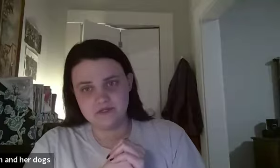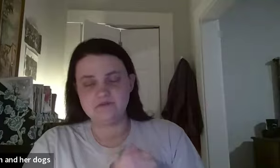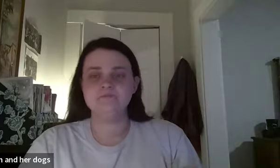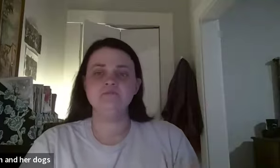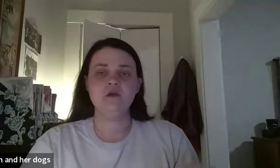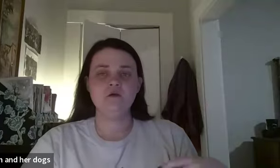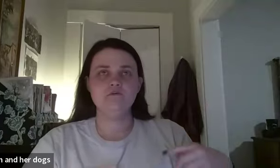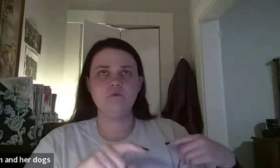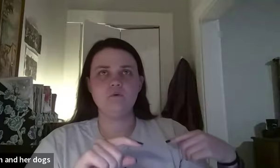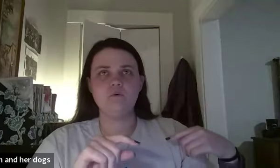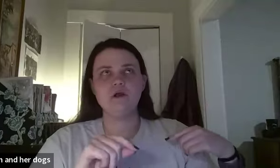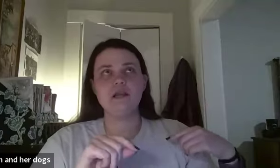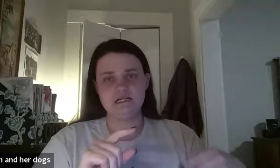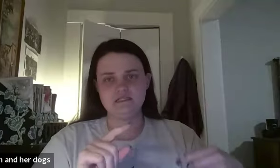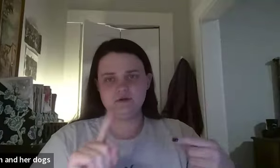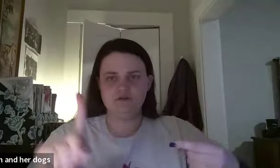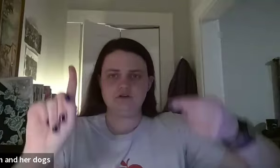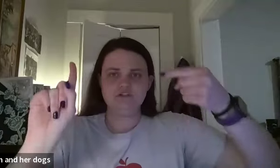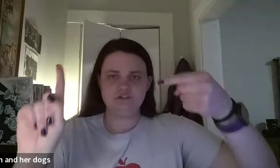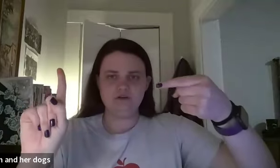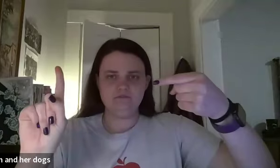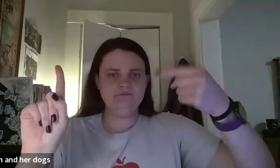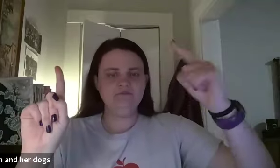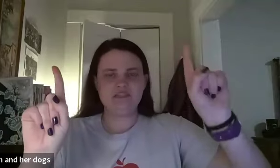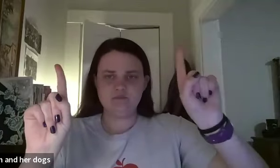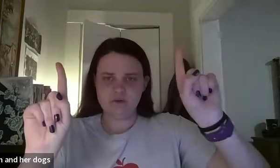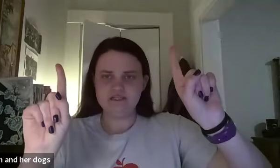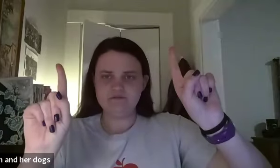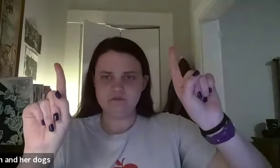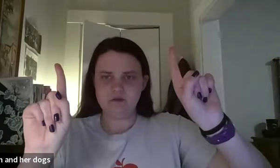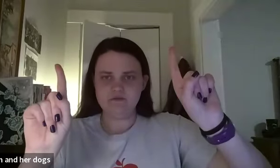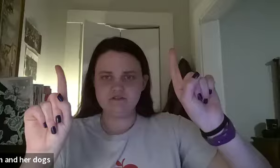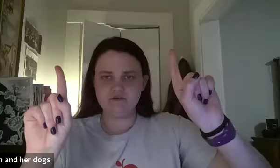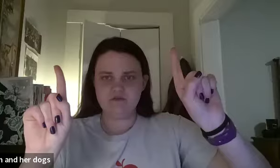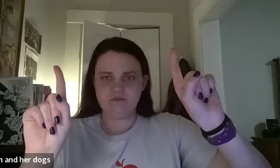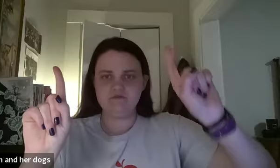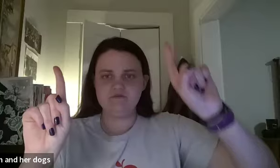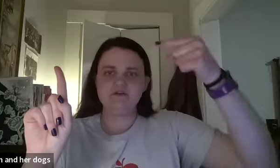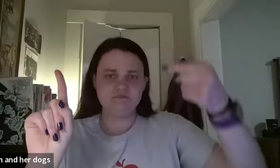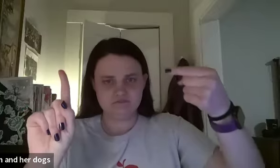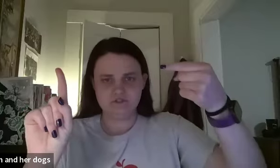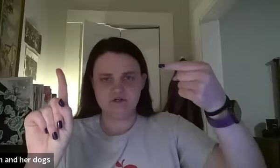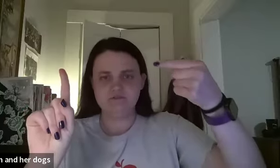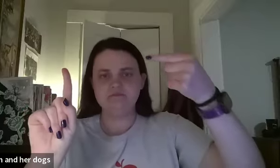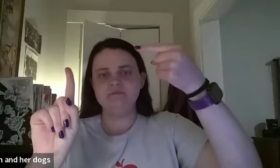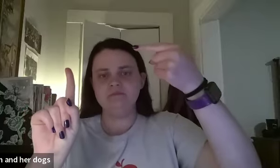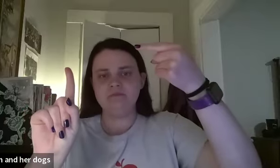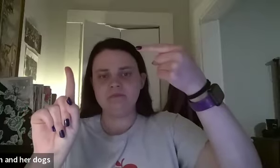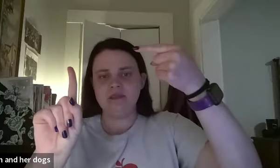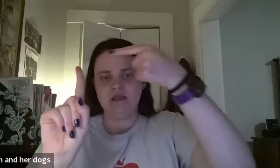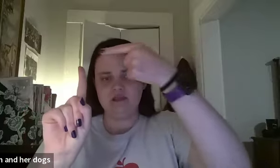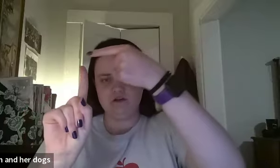month. For next month, you're going to start the same way we did for months. So you have the pointer finger, turn it, and you're